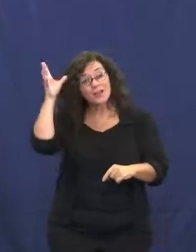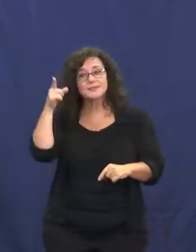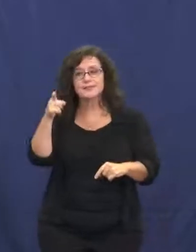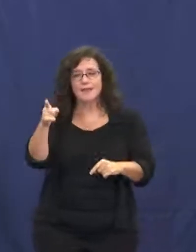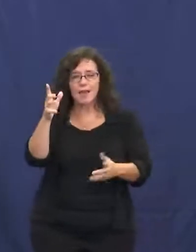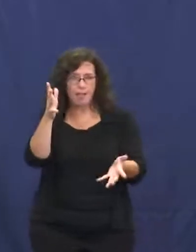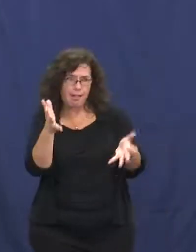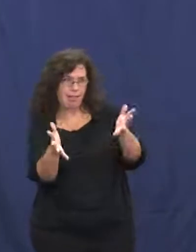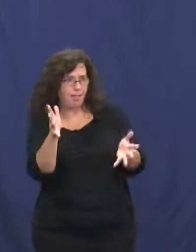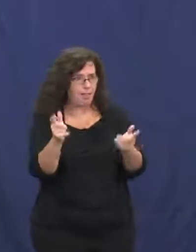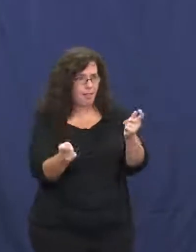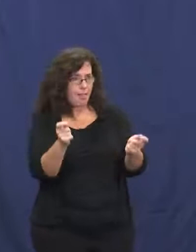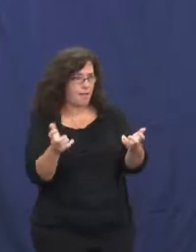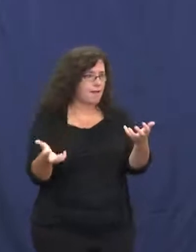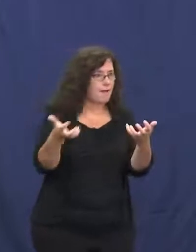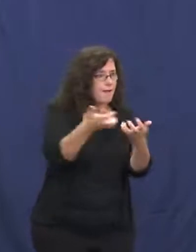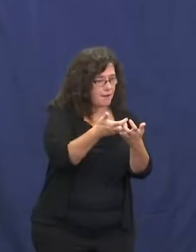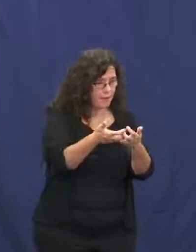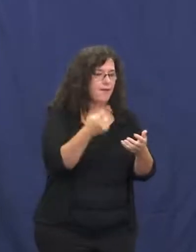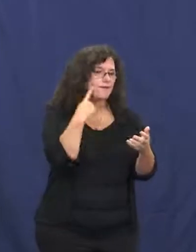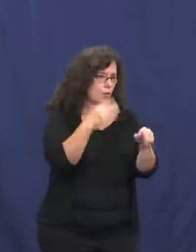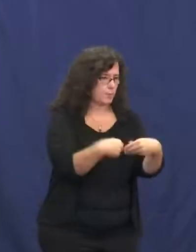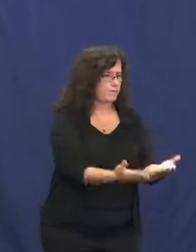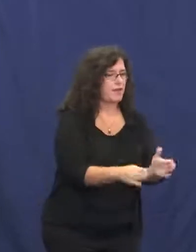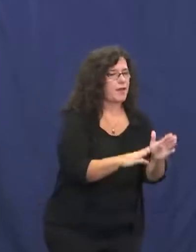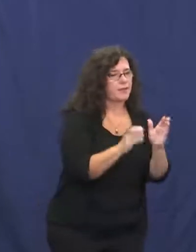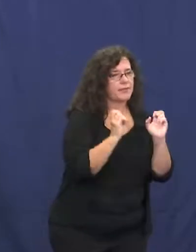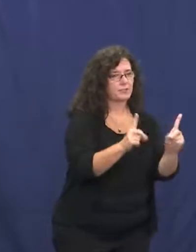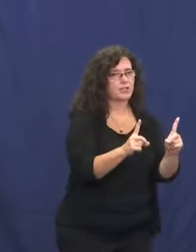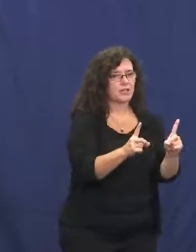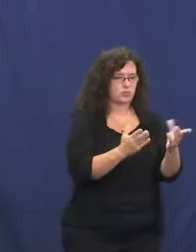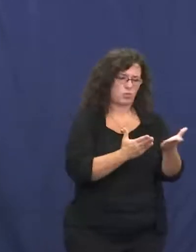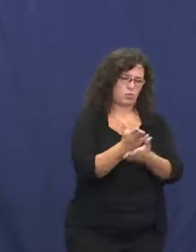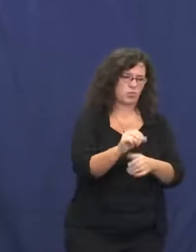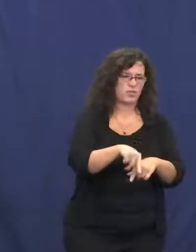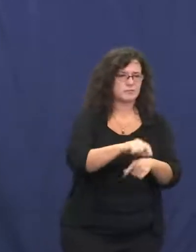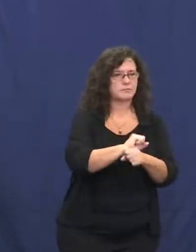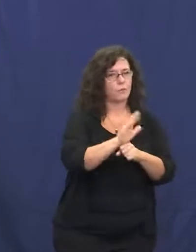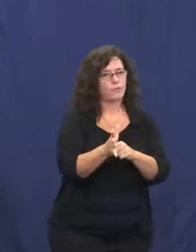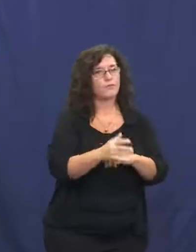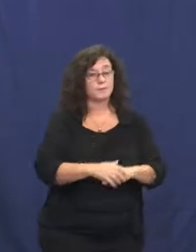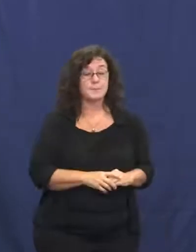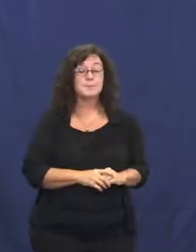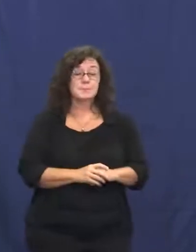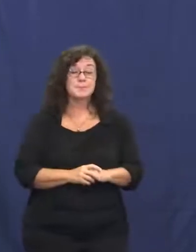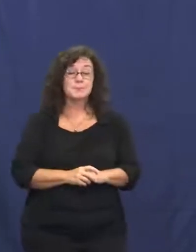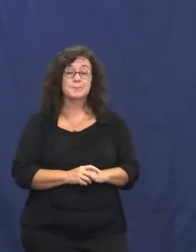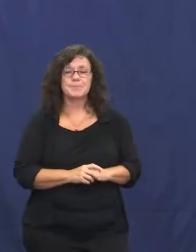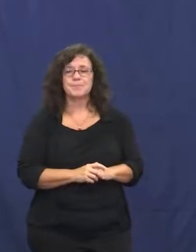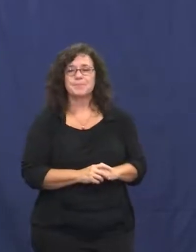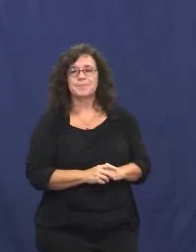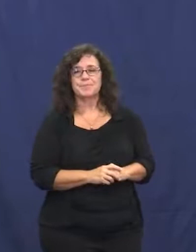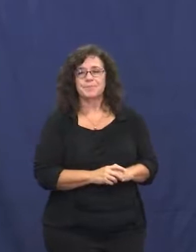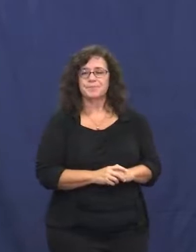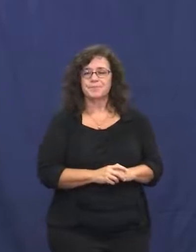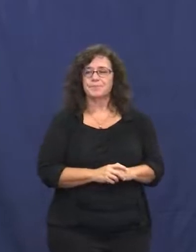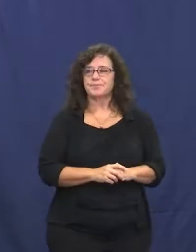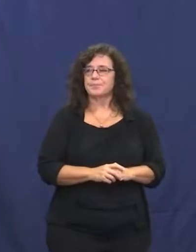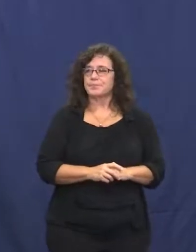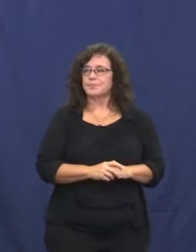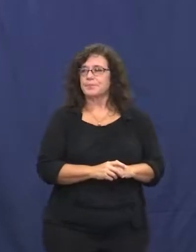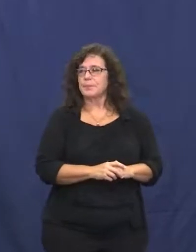adapted to provide education to our community during this challenging time. Also want to talk about, just real quick, our